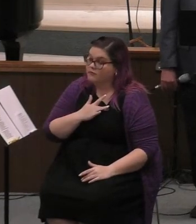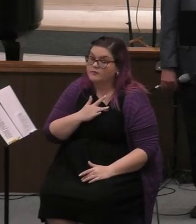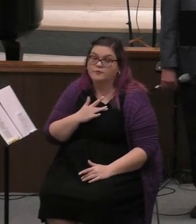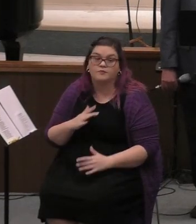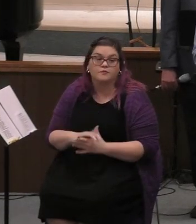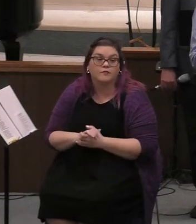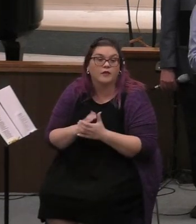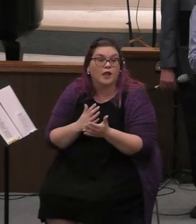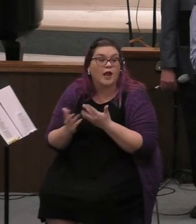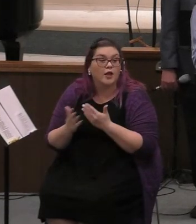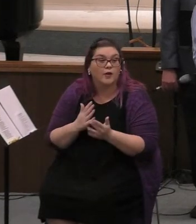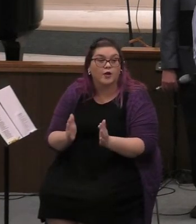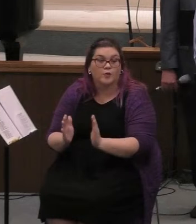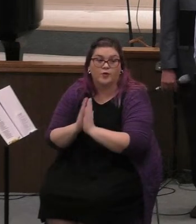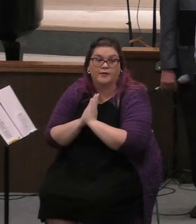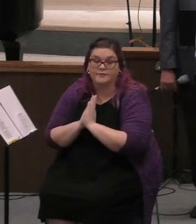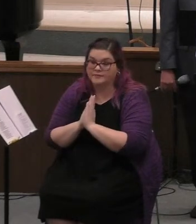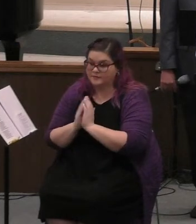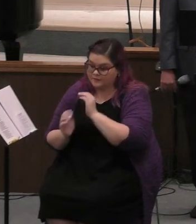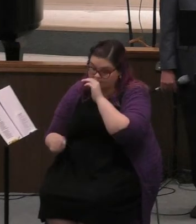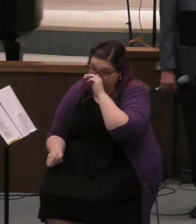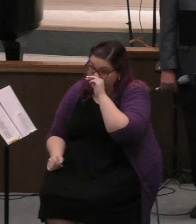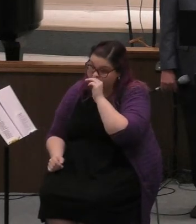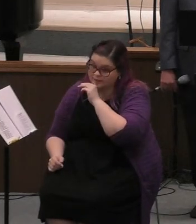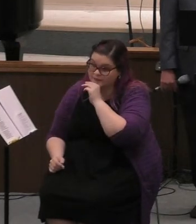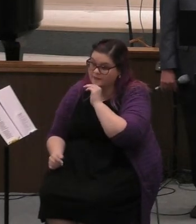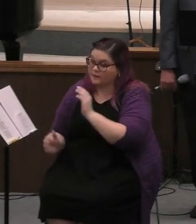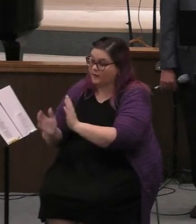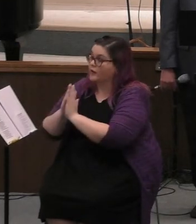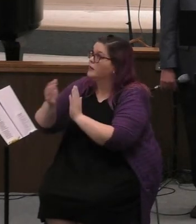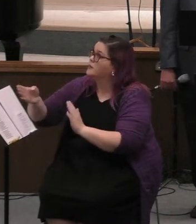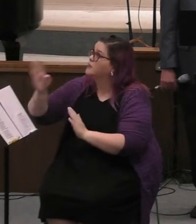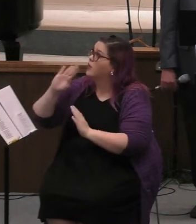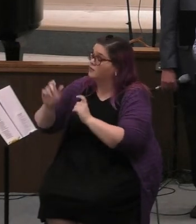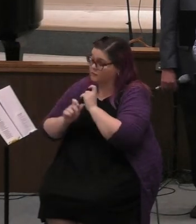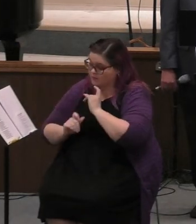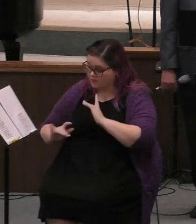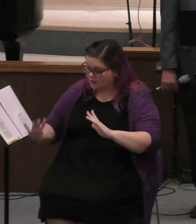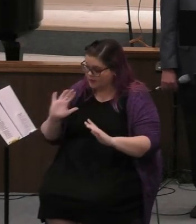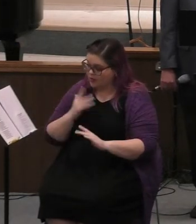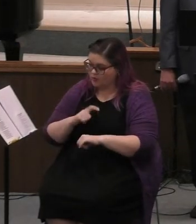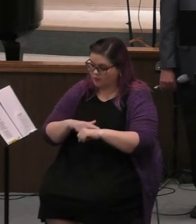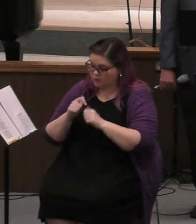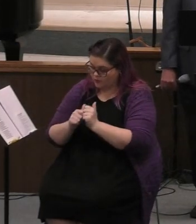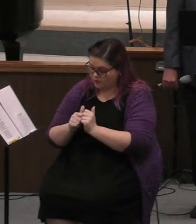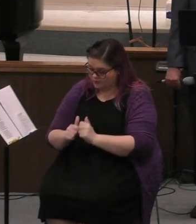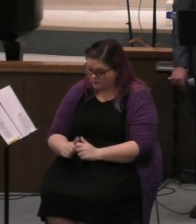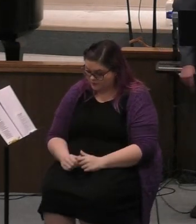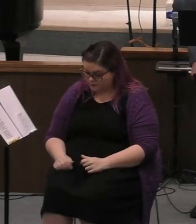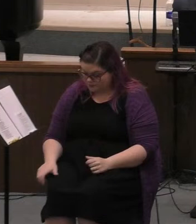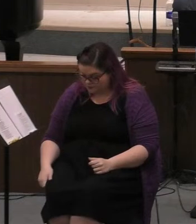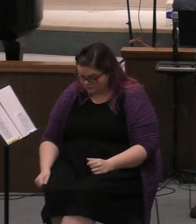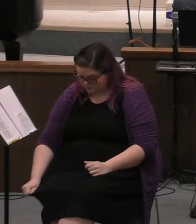anyway, pray with me as I ask God's blessing on our time here this morning.